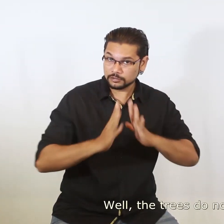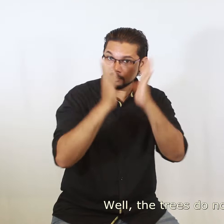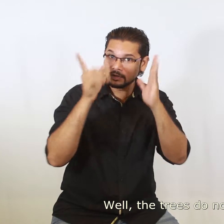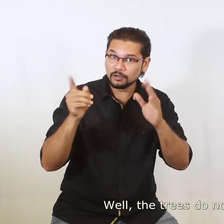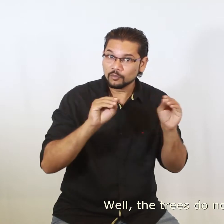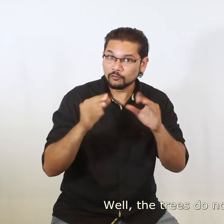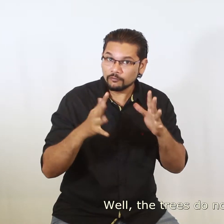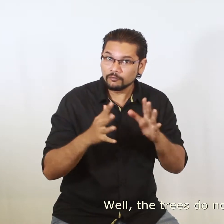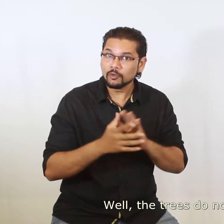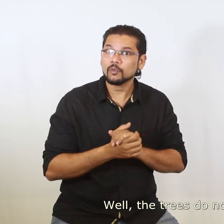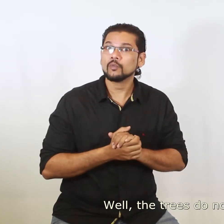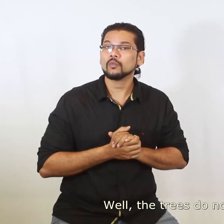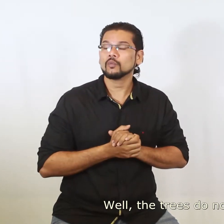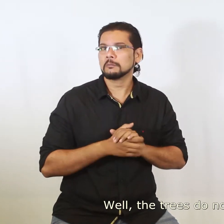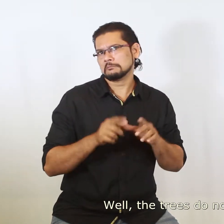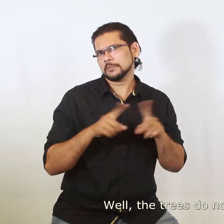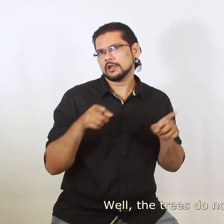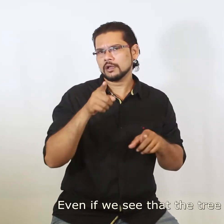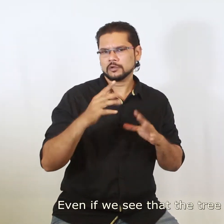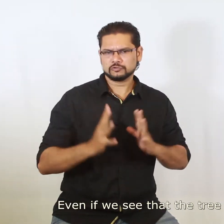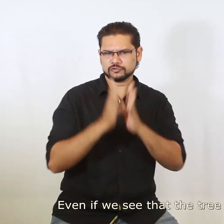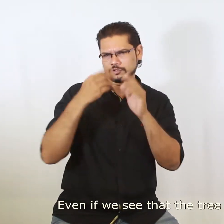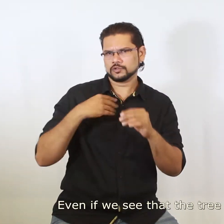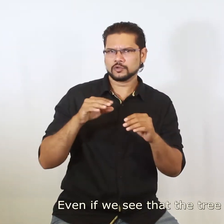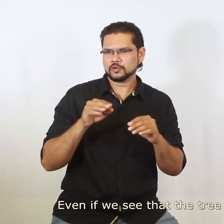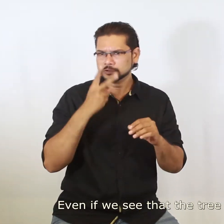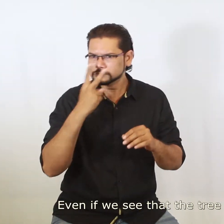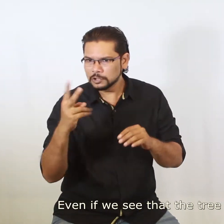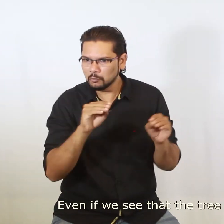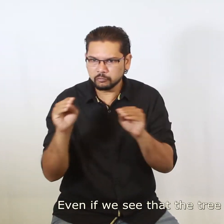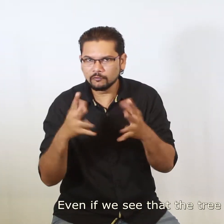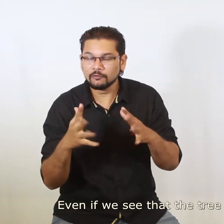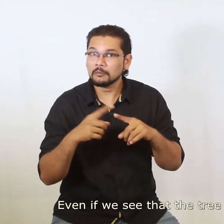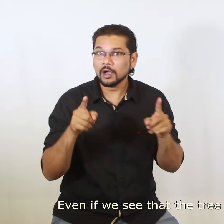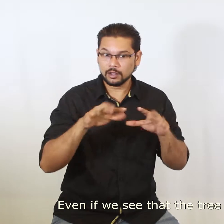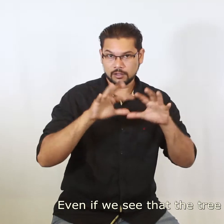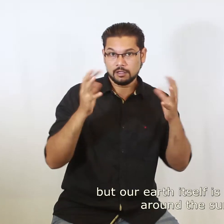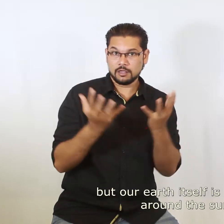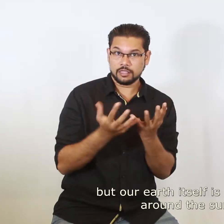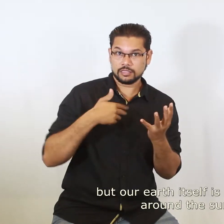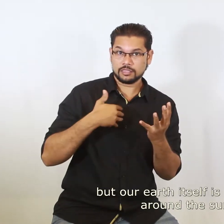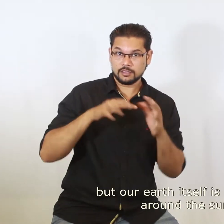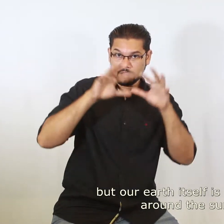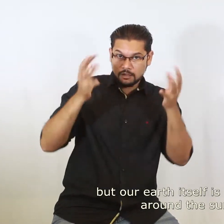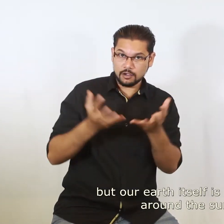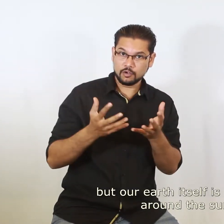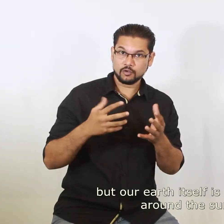trees don't move. Even if we see that the tree does not move, but our Earth itself